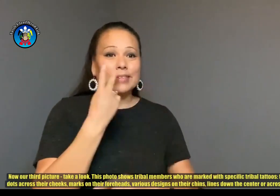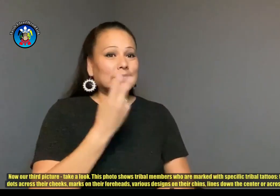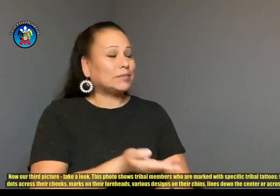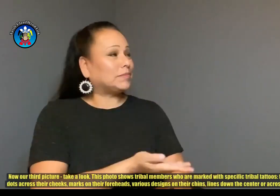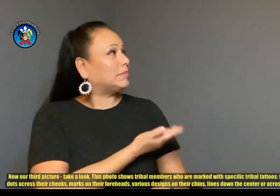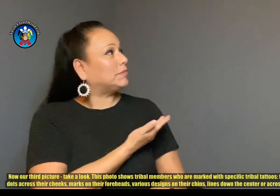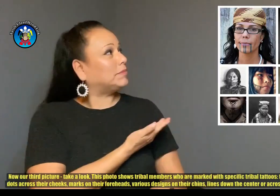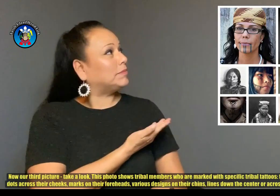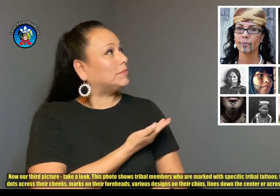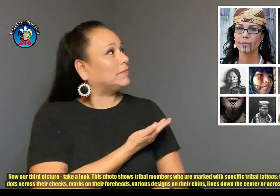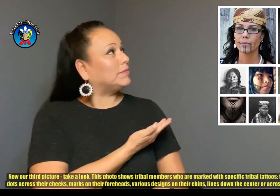Now let's take a look at our third photo.